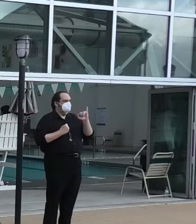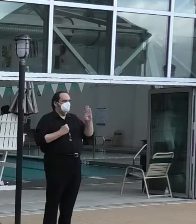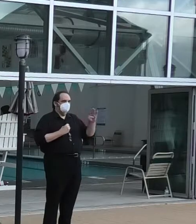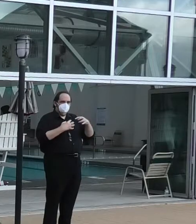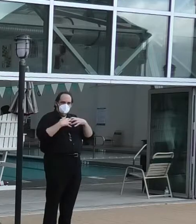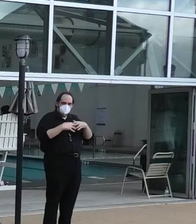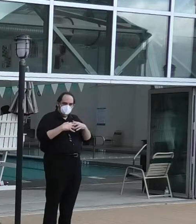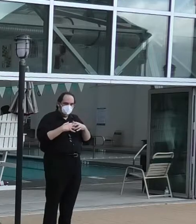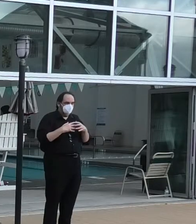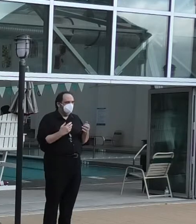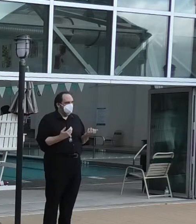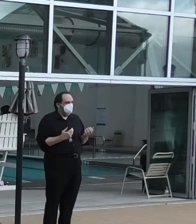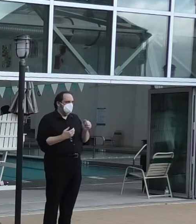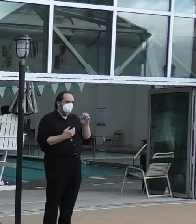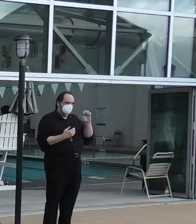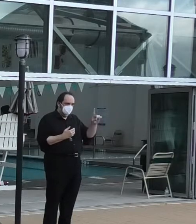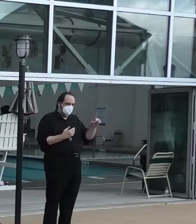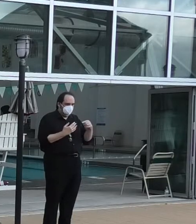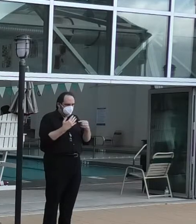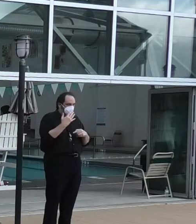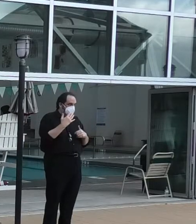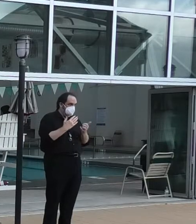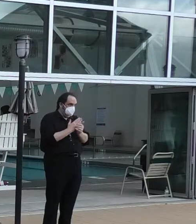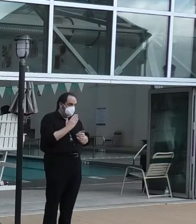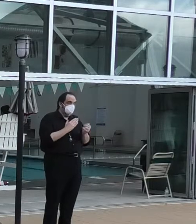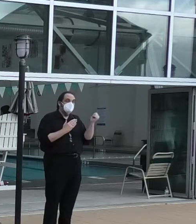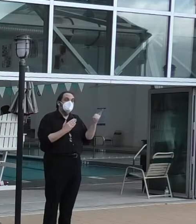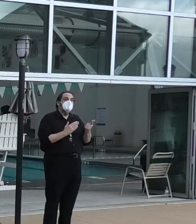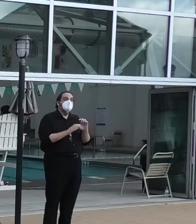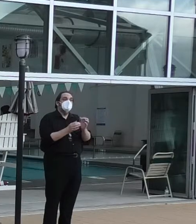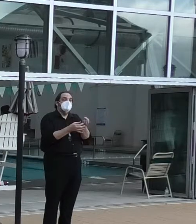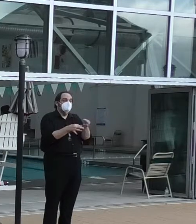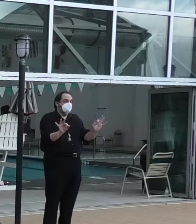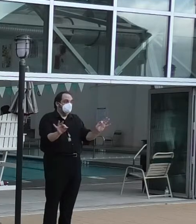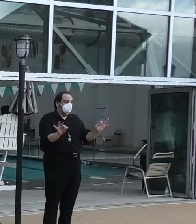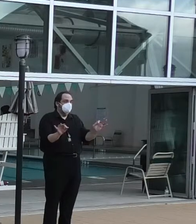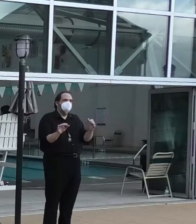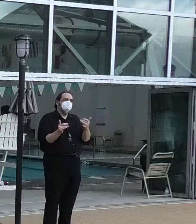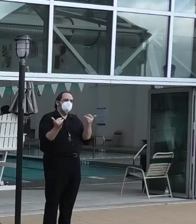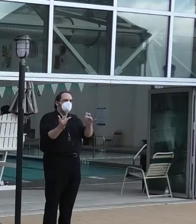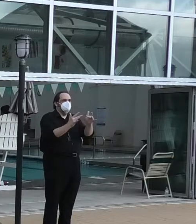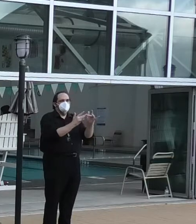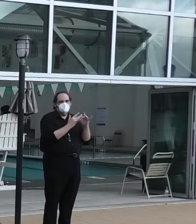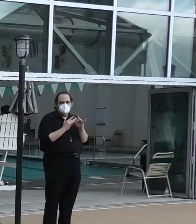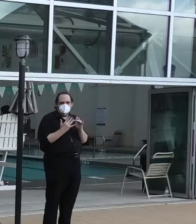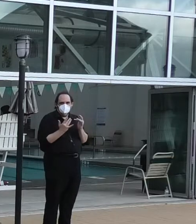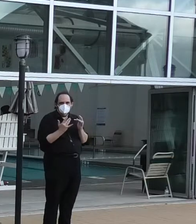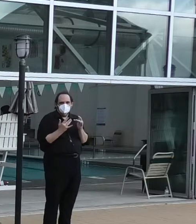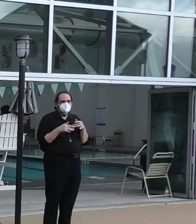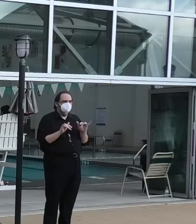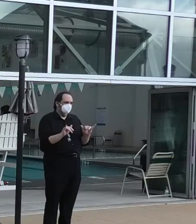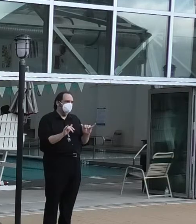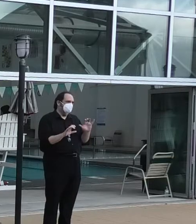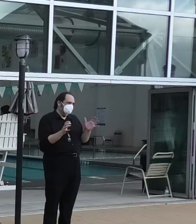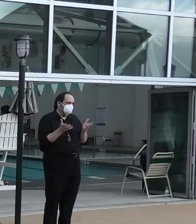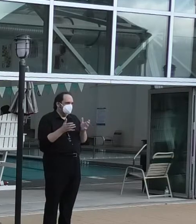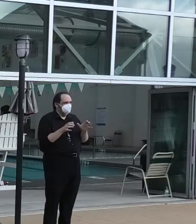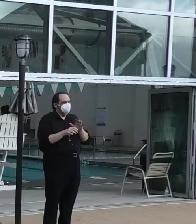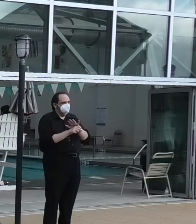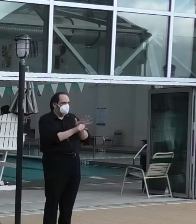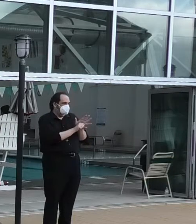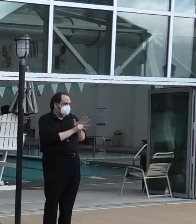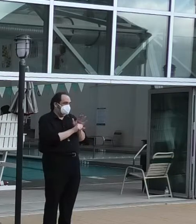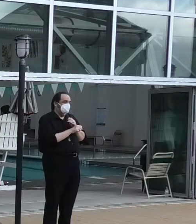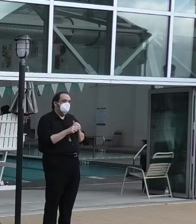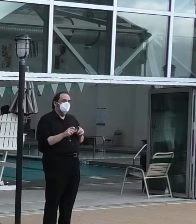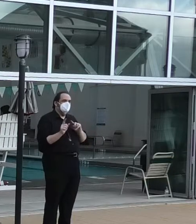skills. All of our classes are free, and currently we are offering them online as we are still working under COVID conditions. So please